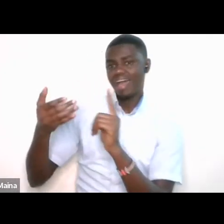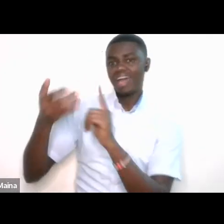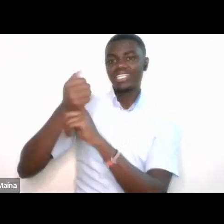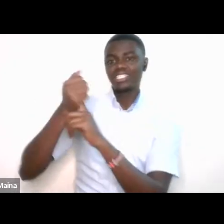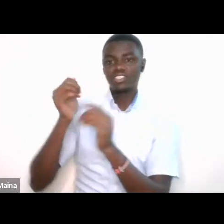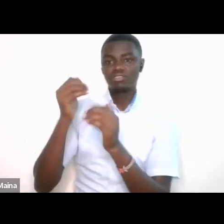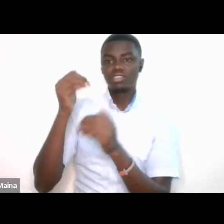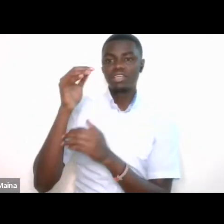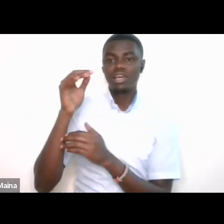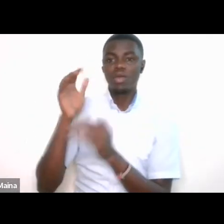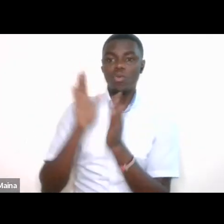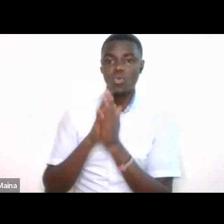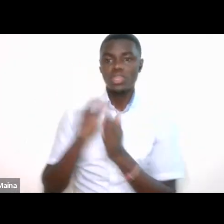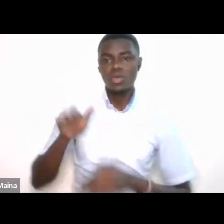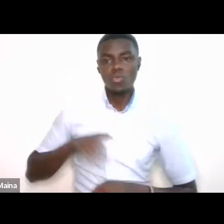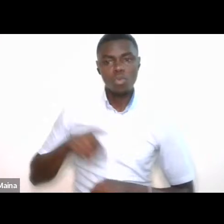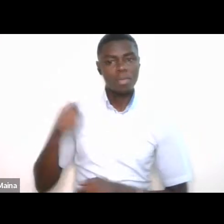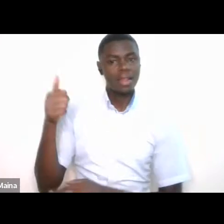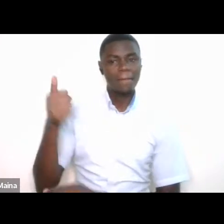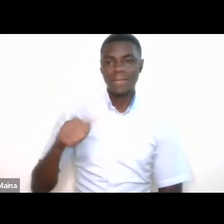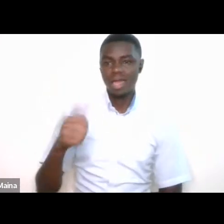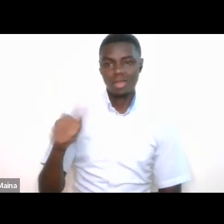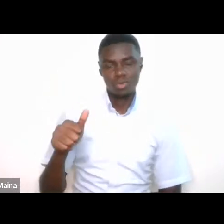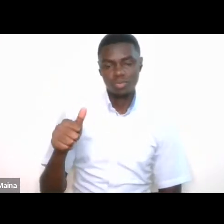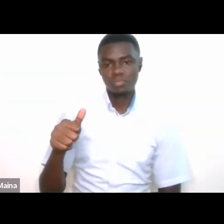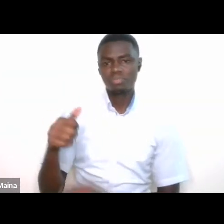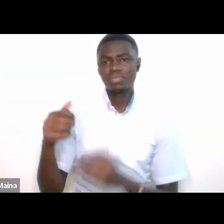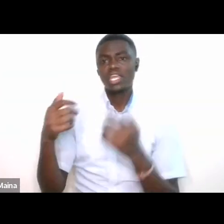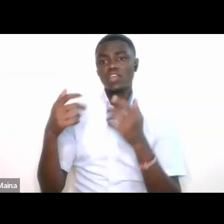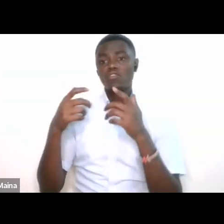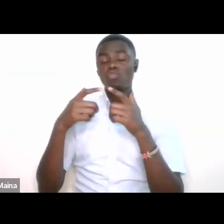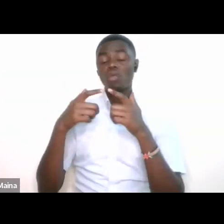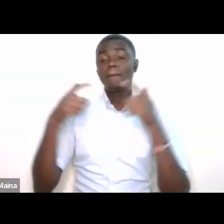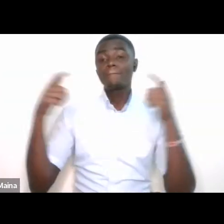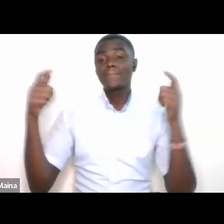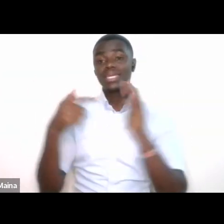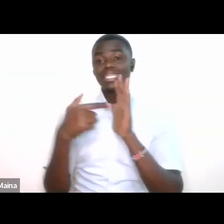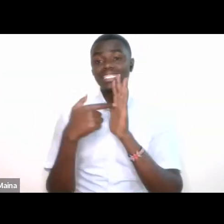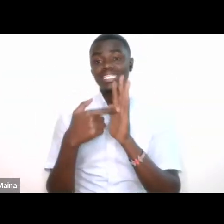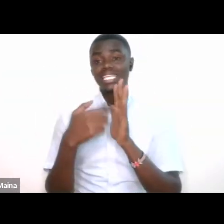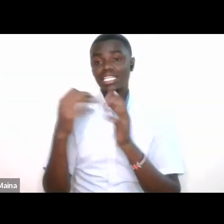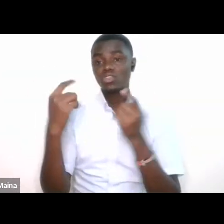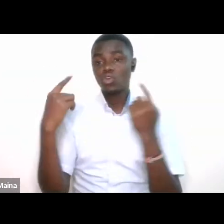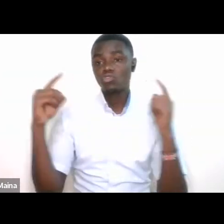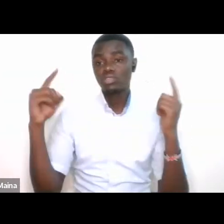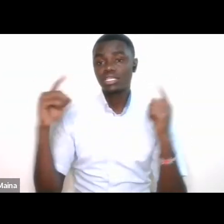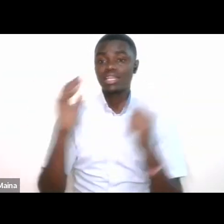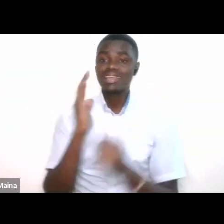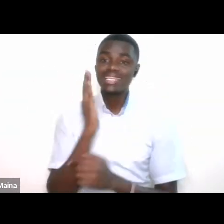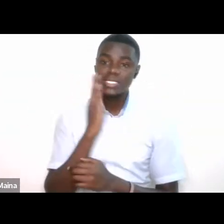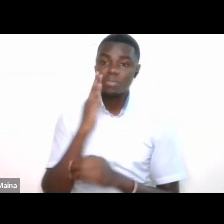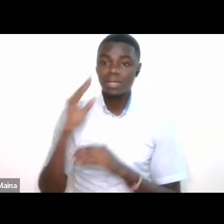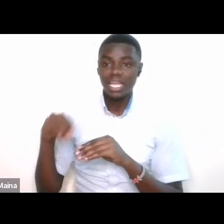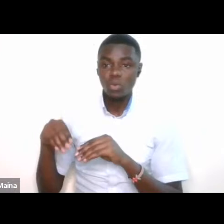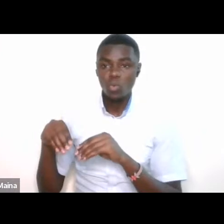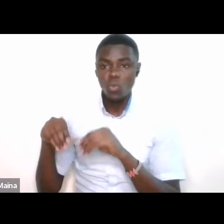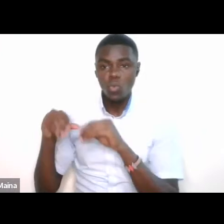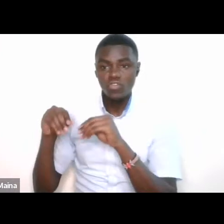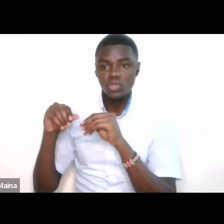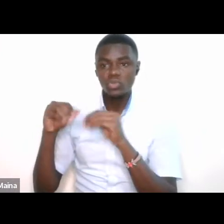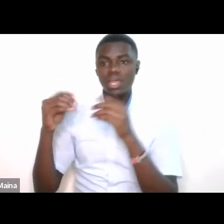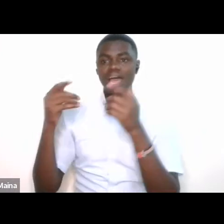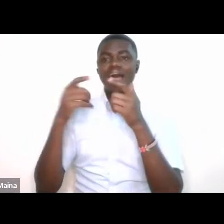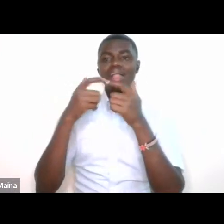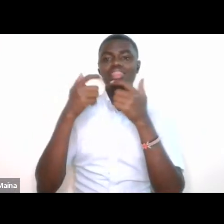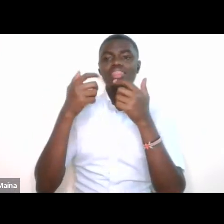right? If your biggest indicator of success is maternal qualifications and your biggest problem